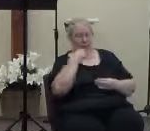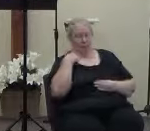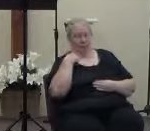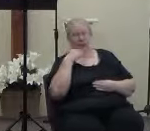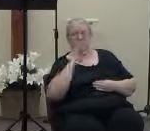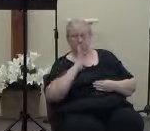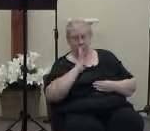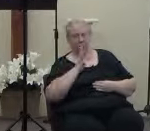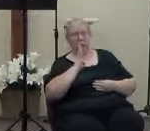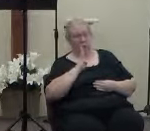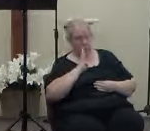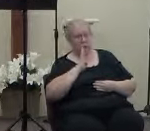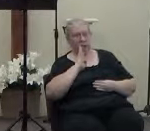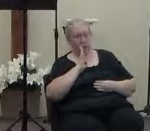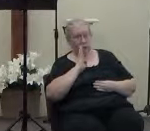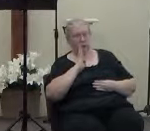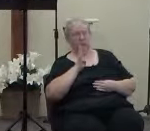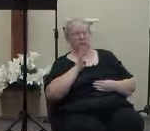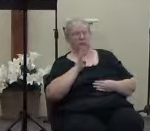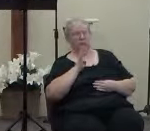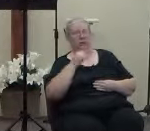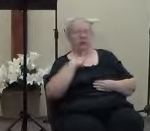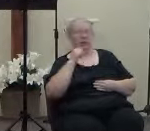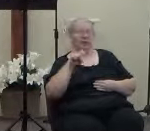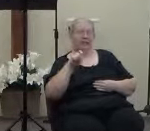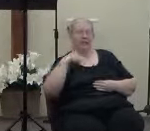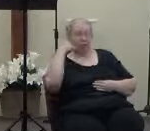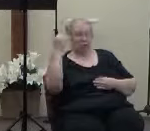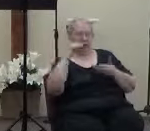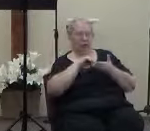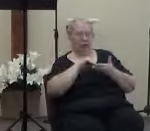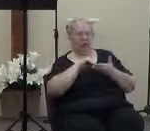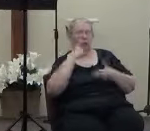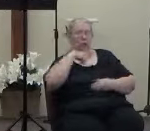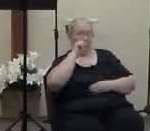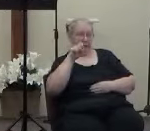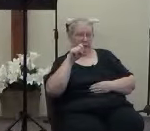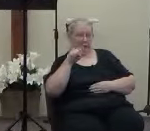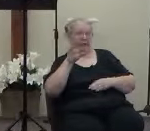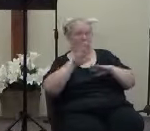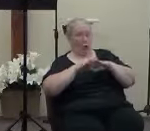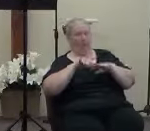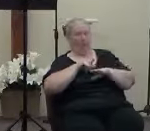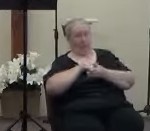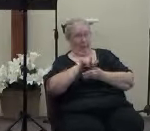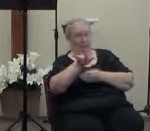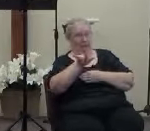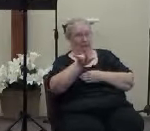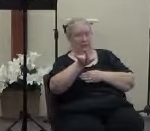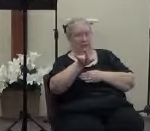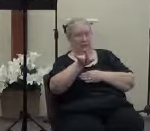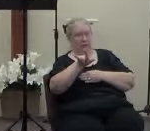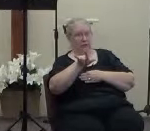she talks and talks and talks. And he said, "I got to call you back. I think we got to get on a plane." So it